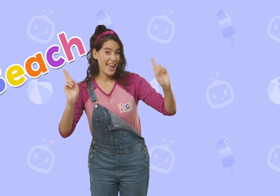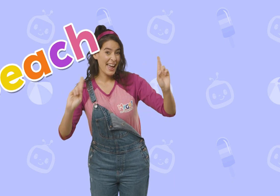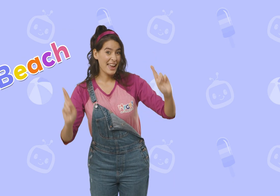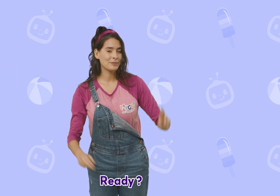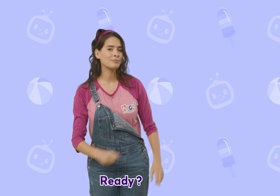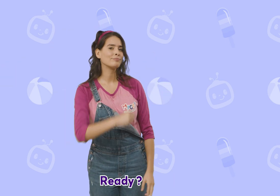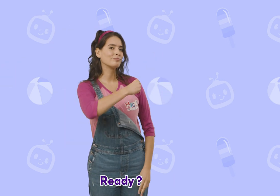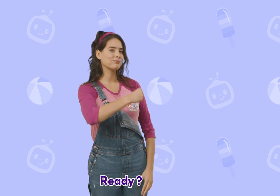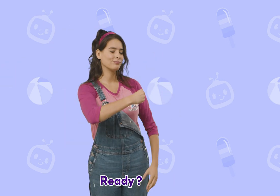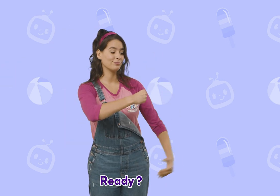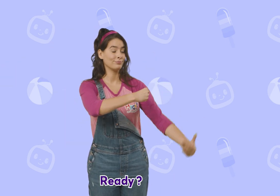Ready?